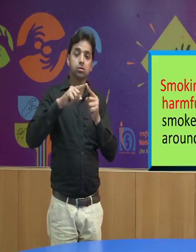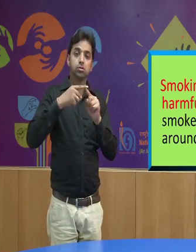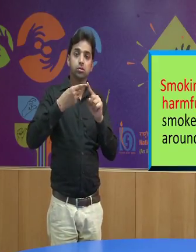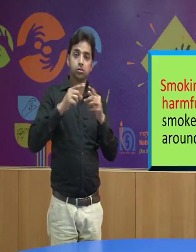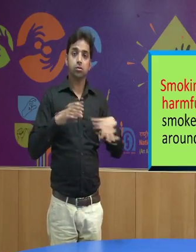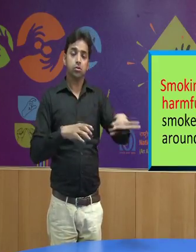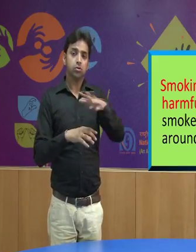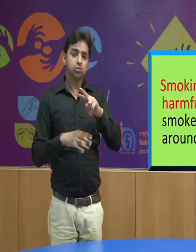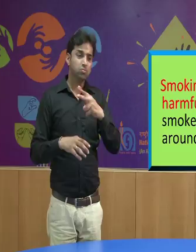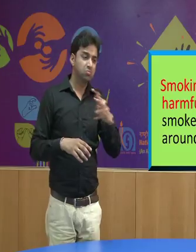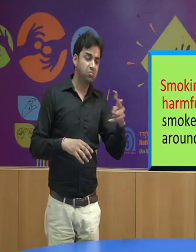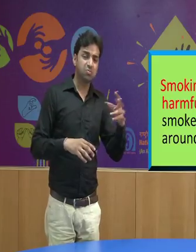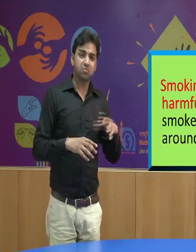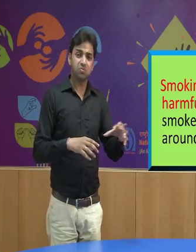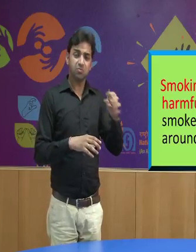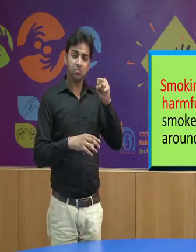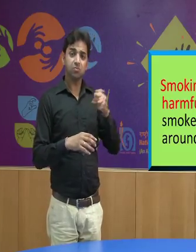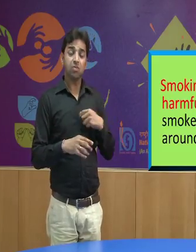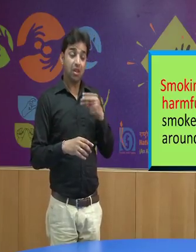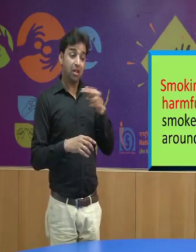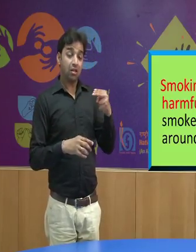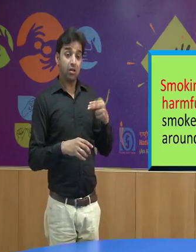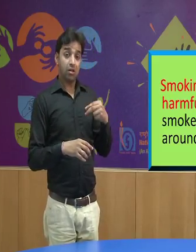This is called as passive smoking.